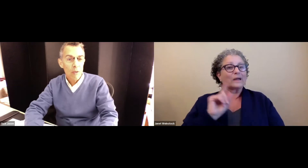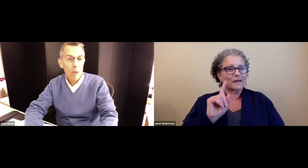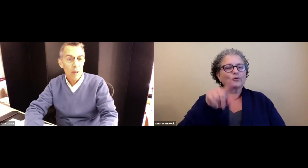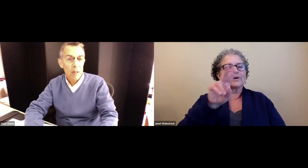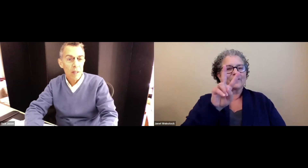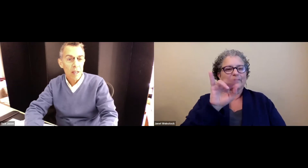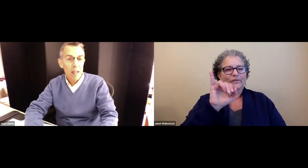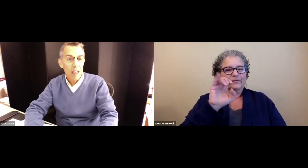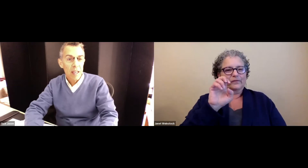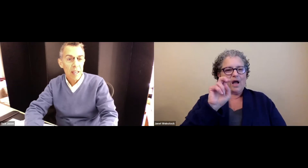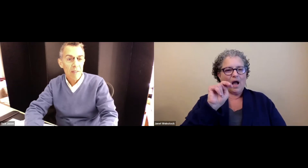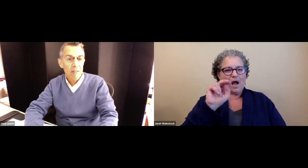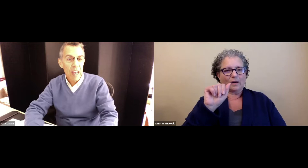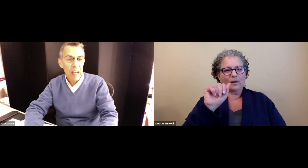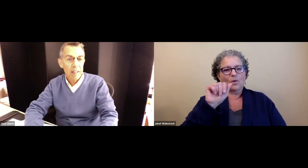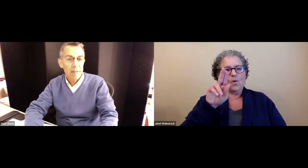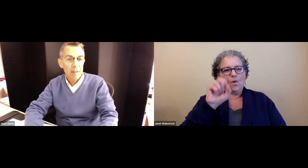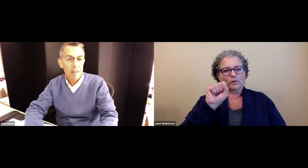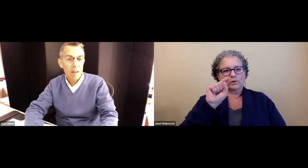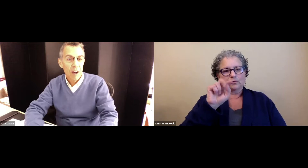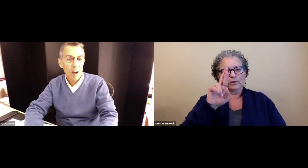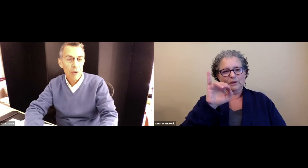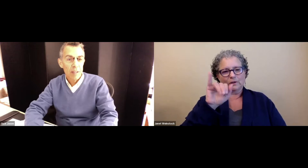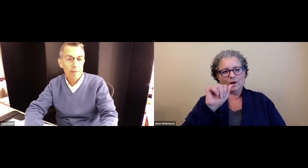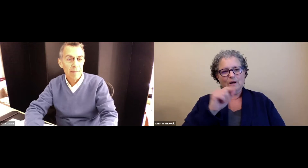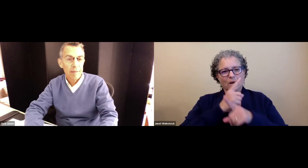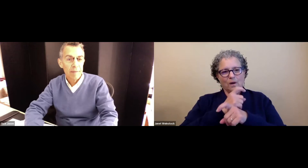1904 in Vienna, Austria.